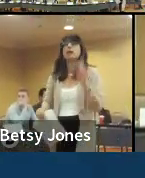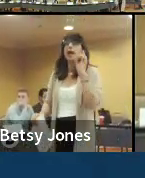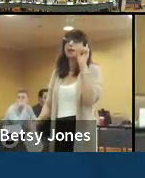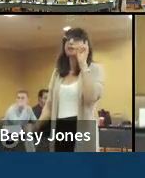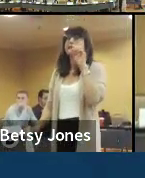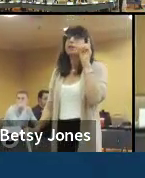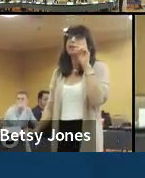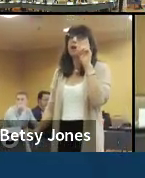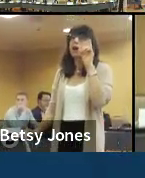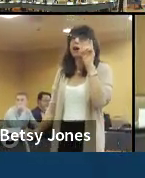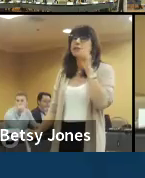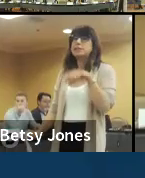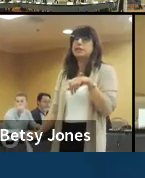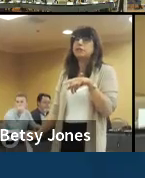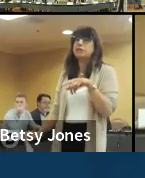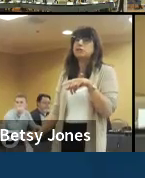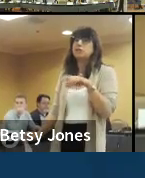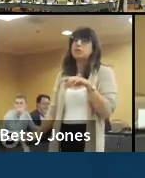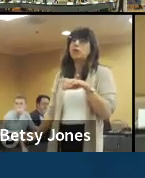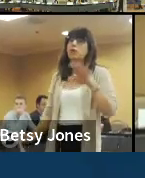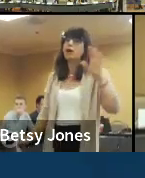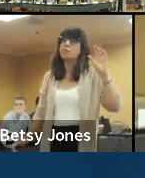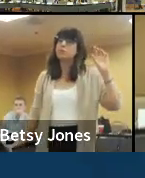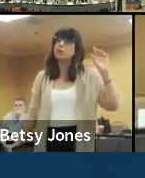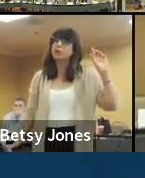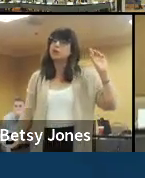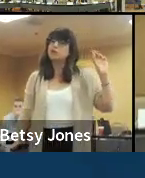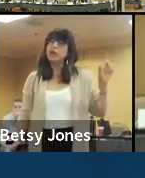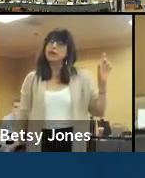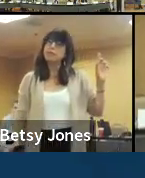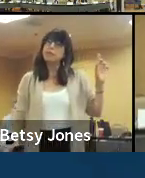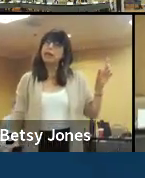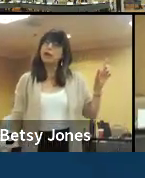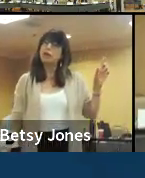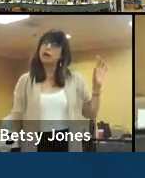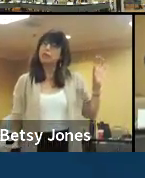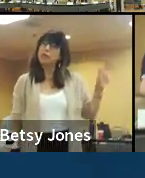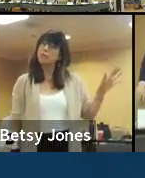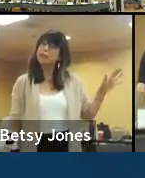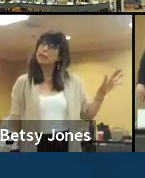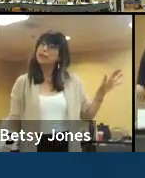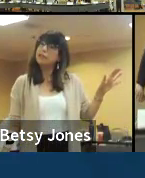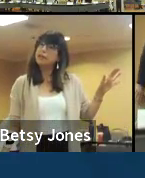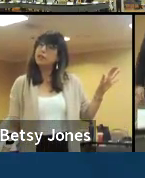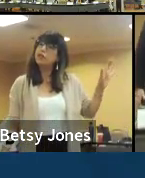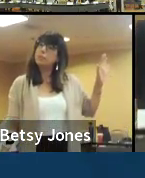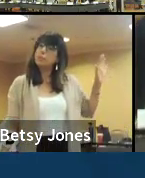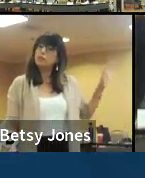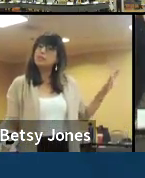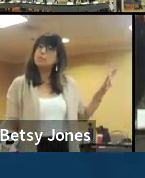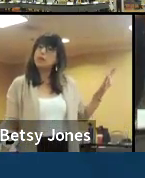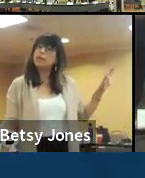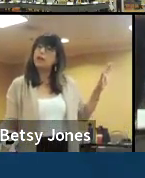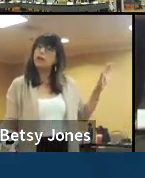All right, and David, so you know, Jermaine and Mikkel are a family that they are going to